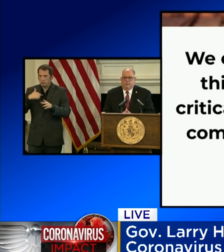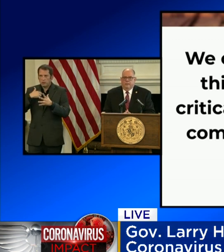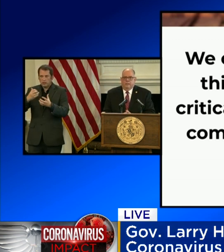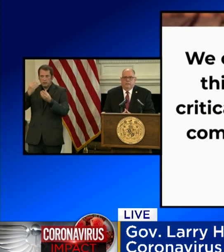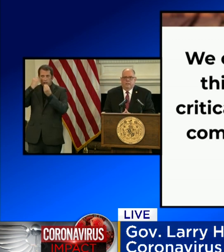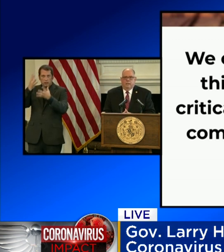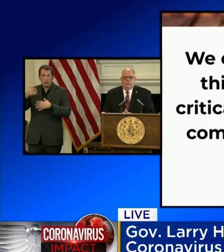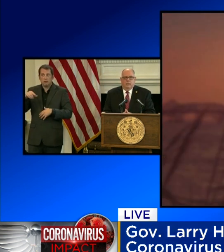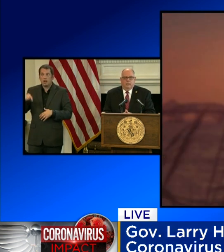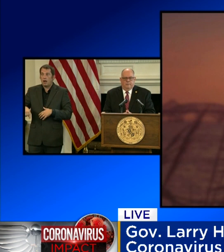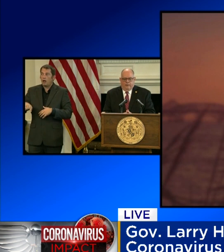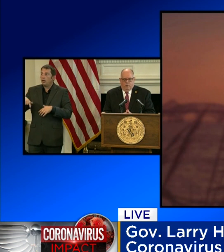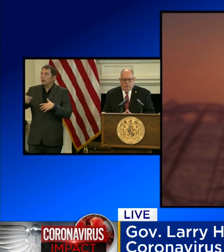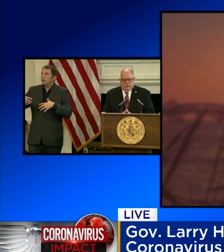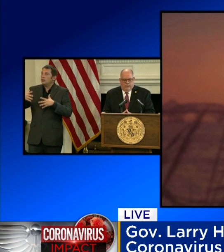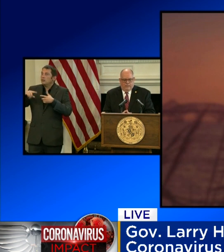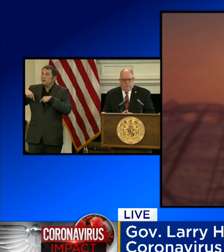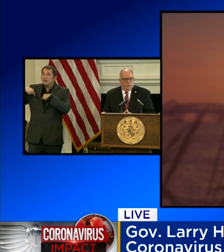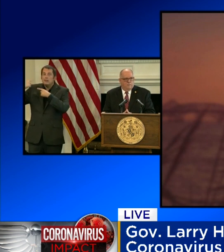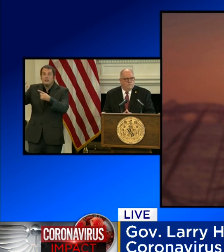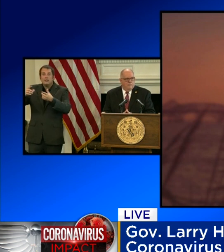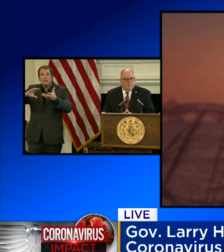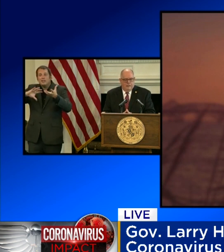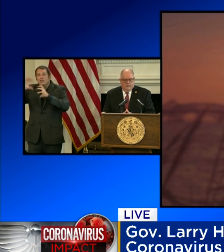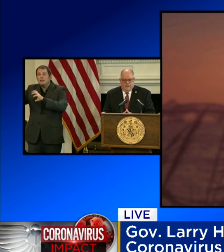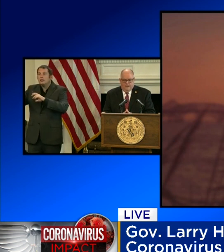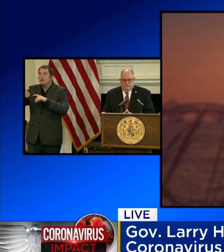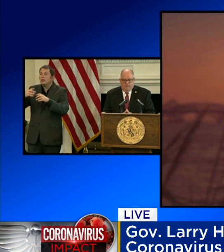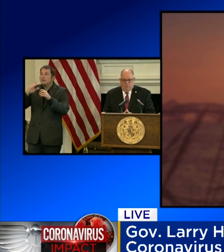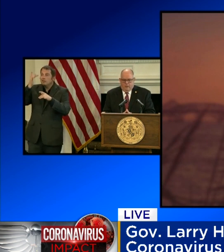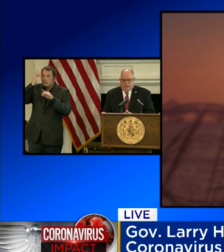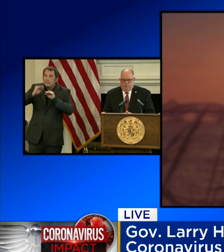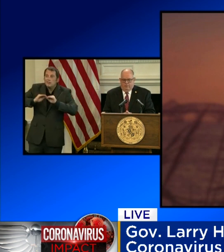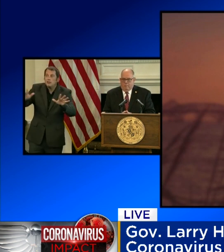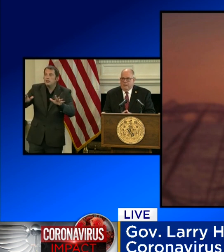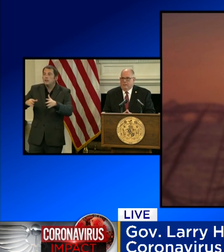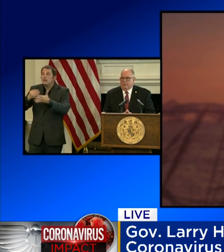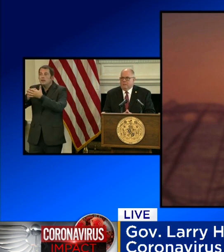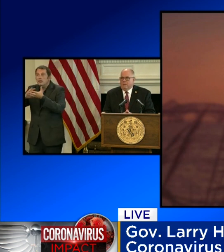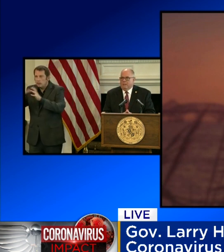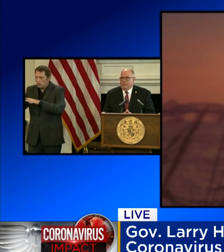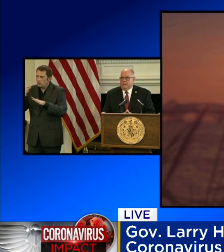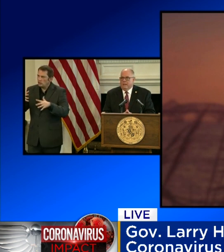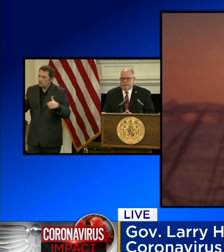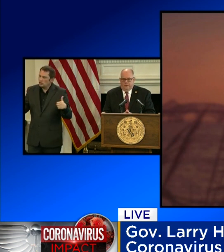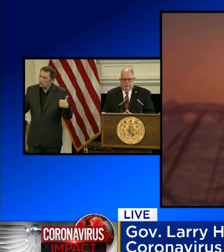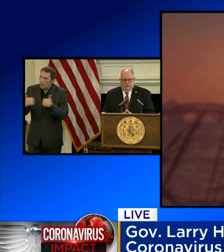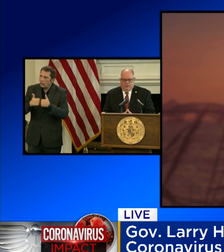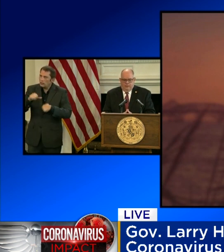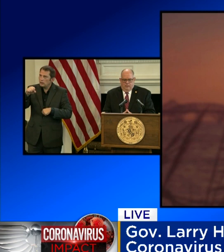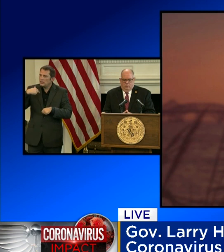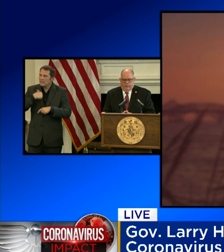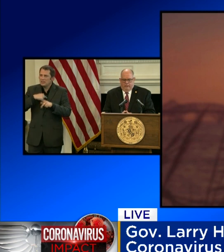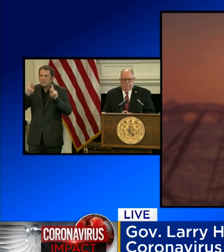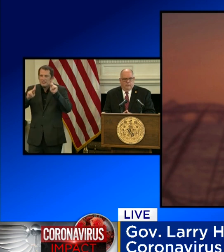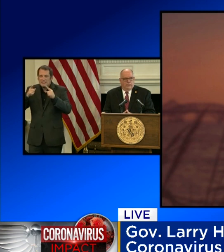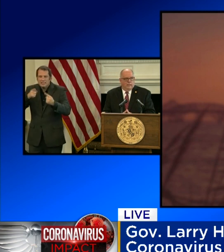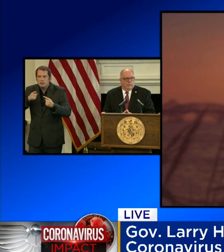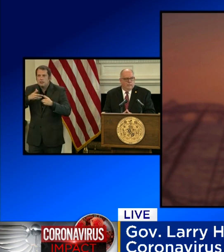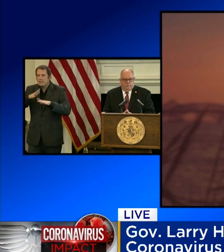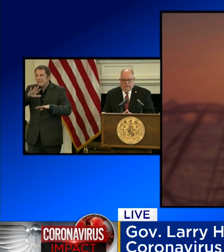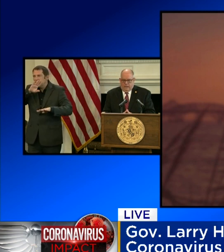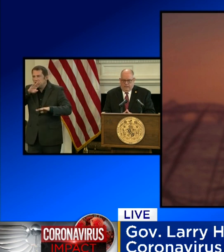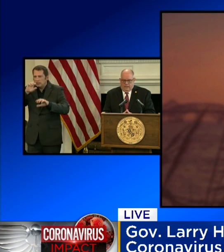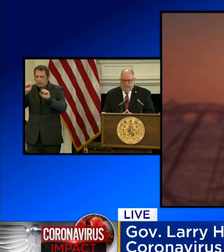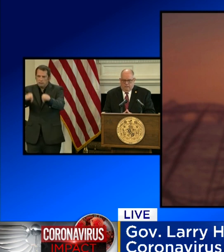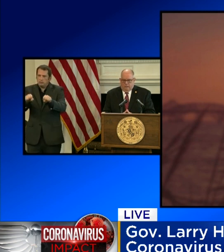us in nearly every way imaginable. But with the help of Marylanders coming together, we have been leading